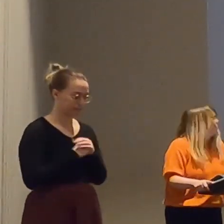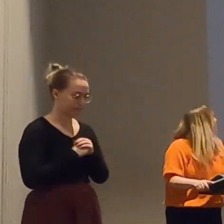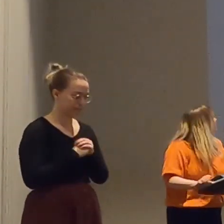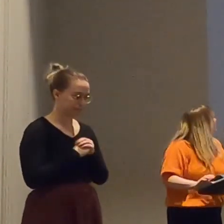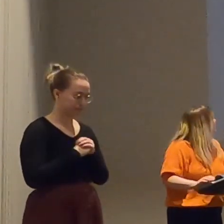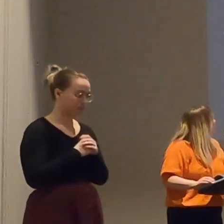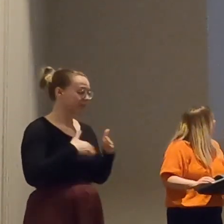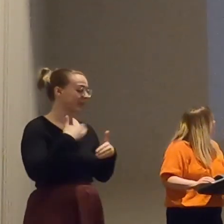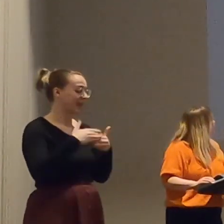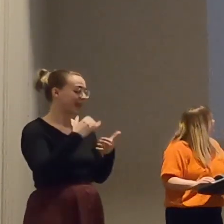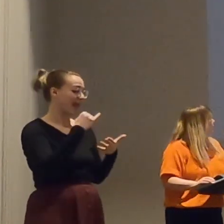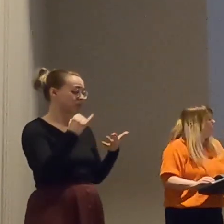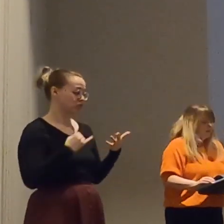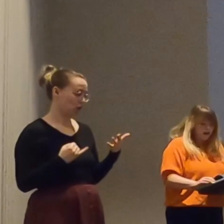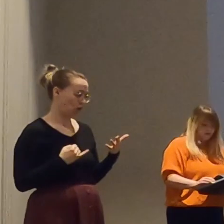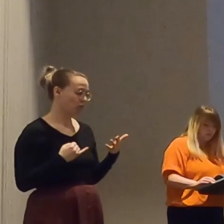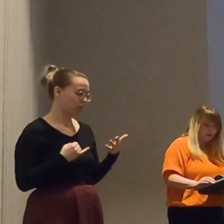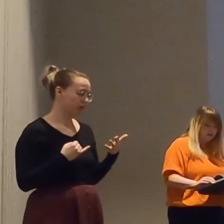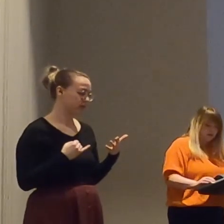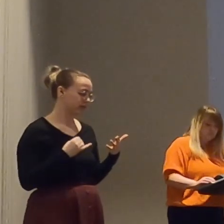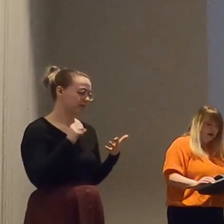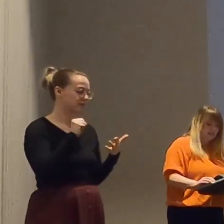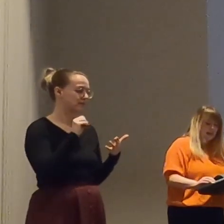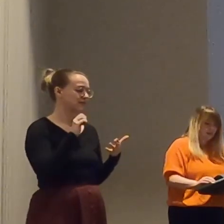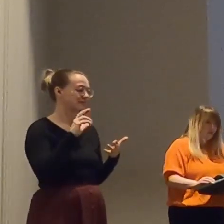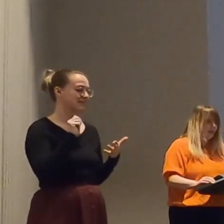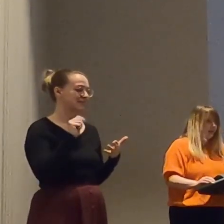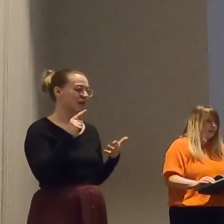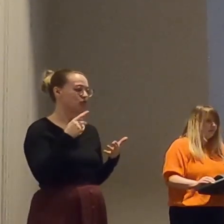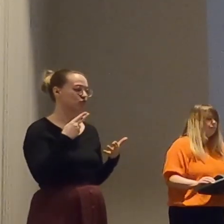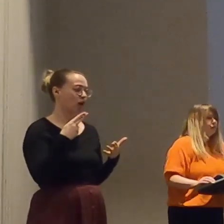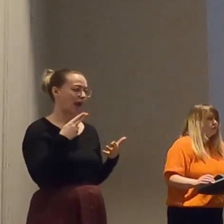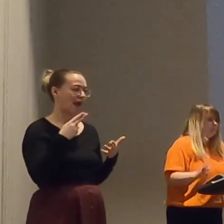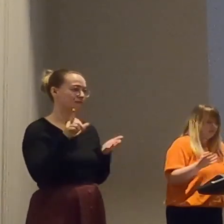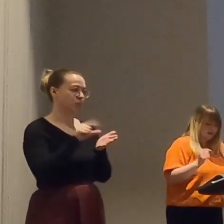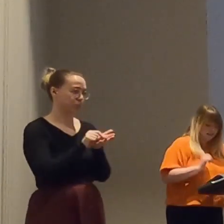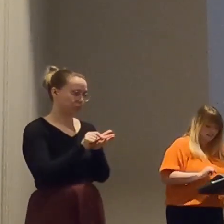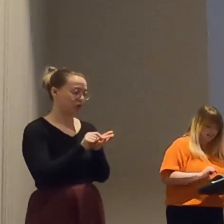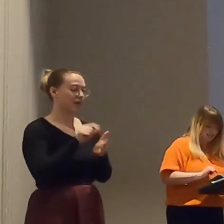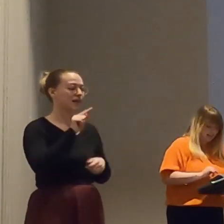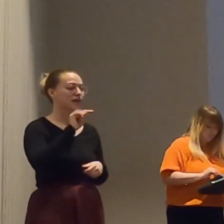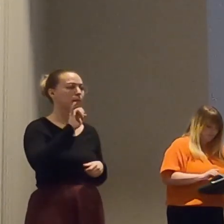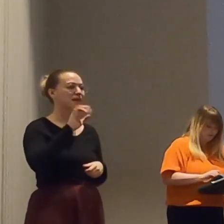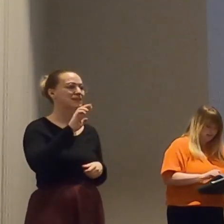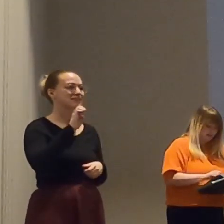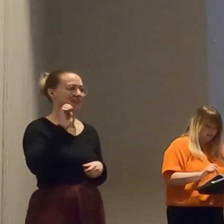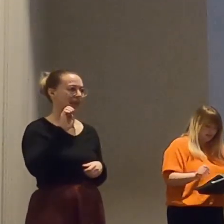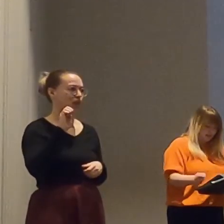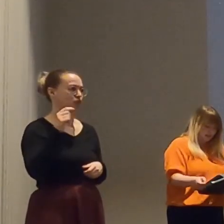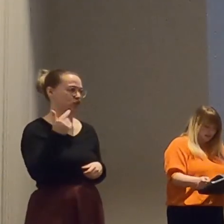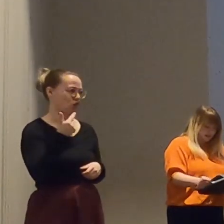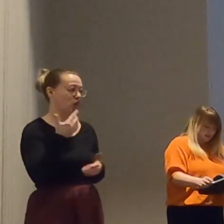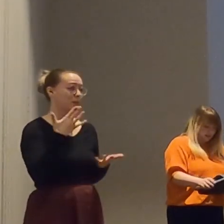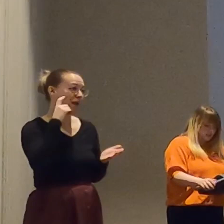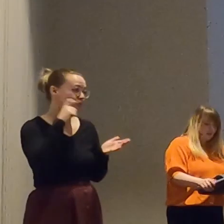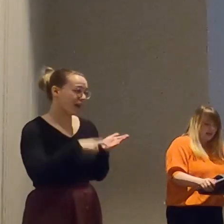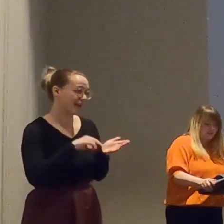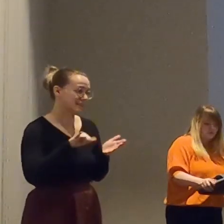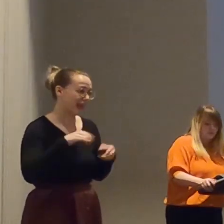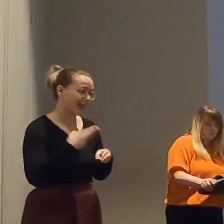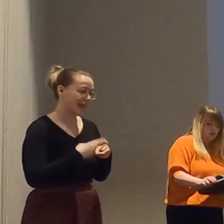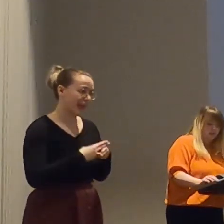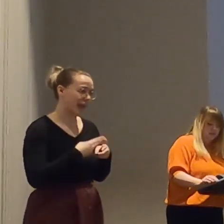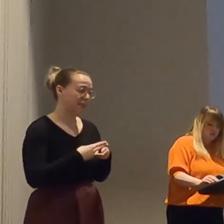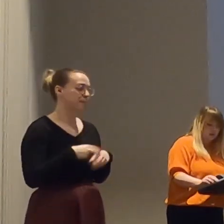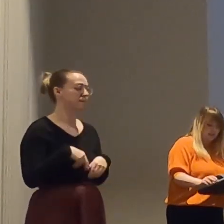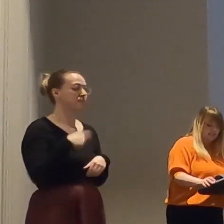The next artwork we're looking at is a serigraph print by Tyree Guyton, which you may recognize the name. So